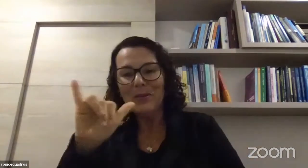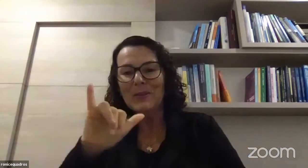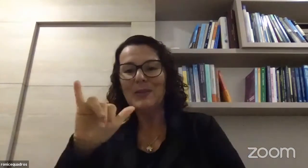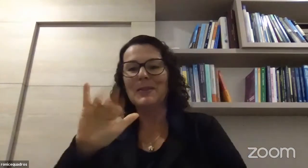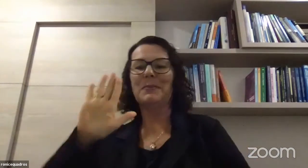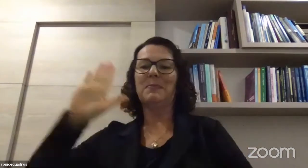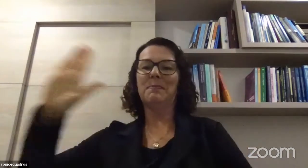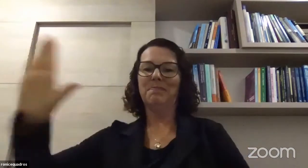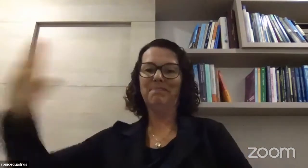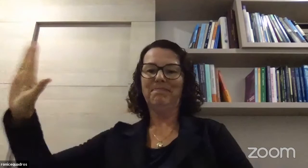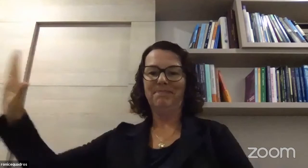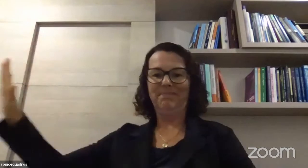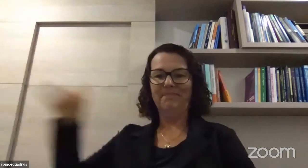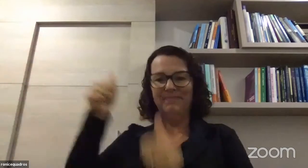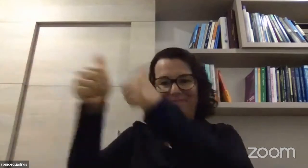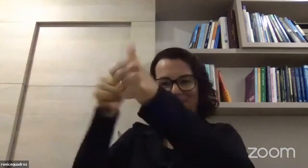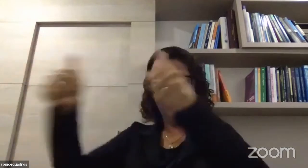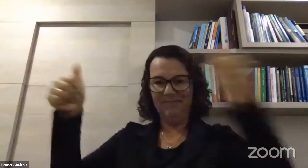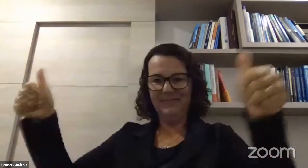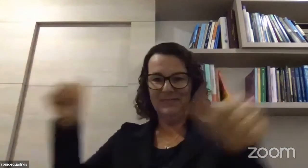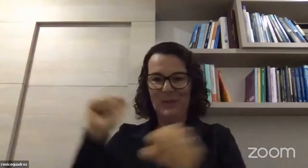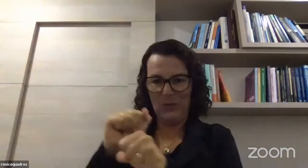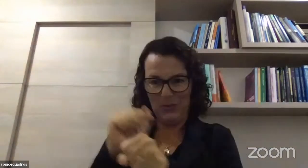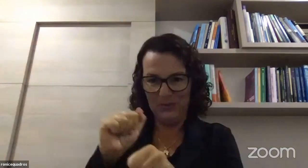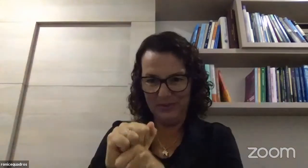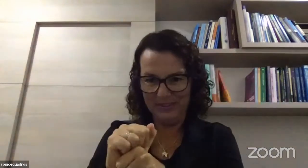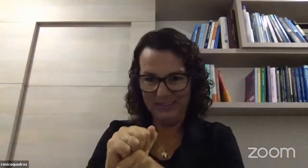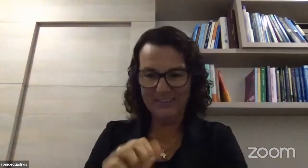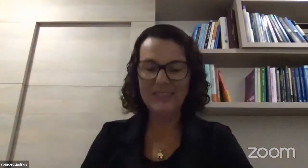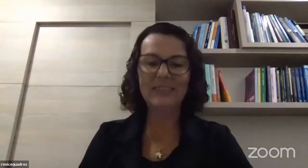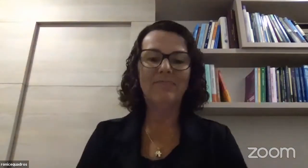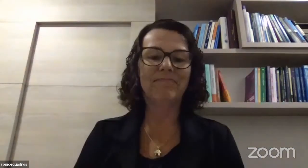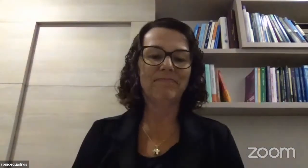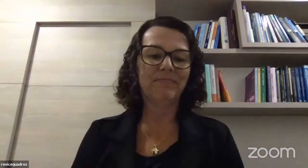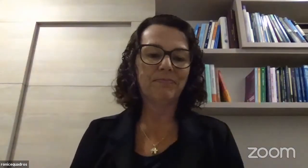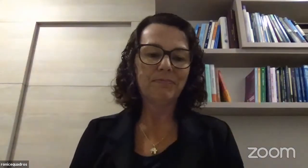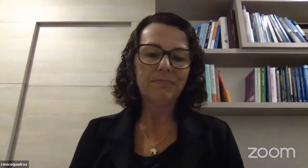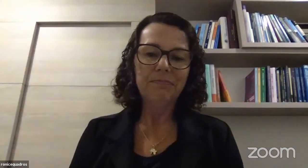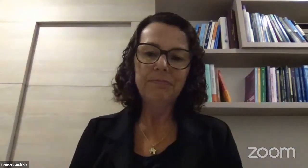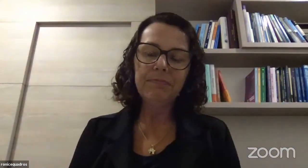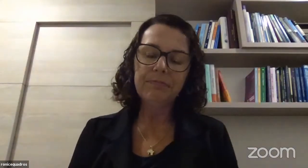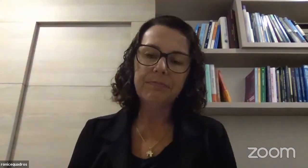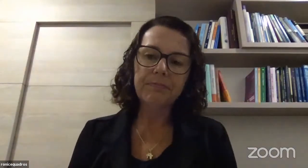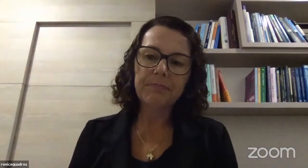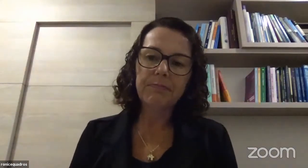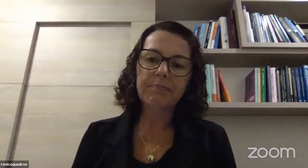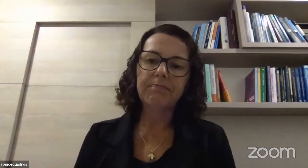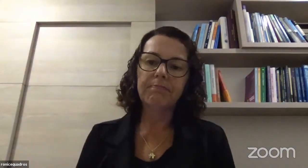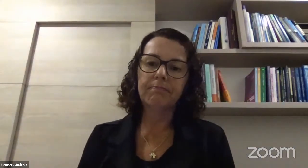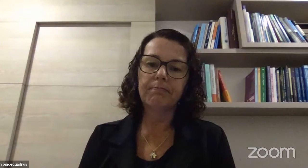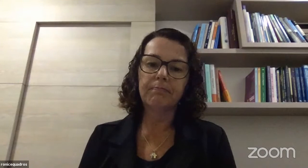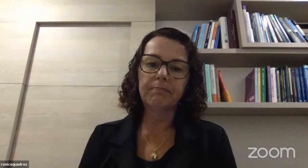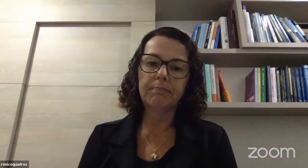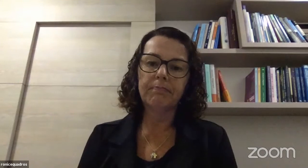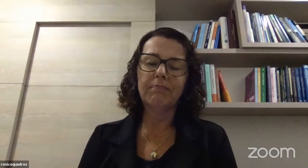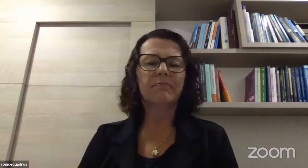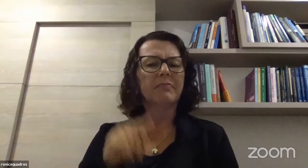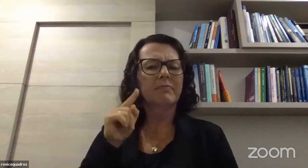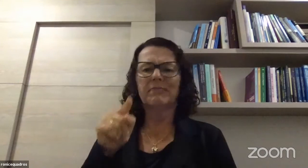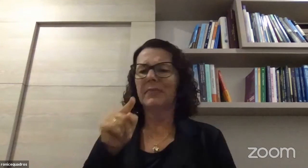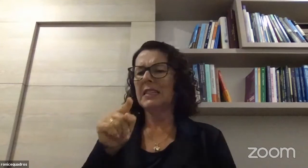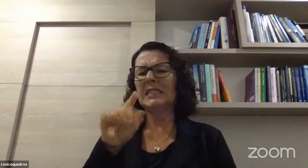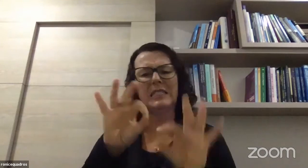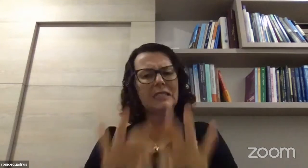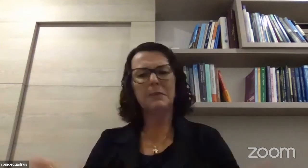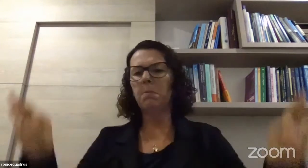I can empower those who are working with me, but also empower my colleagues to work with each